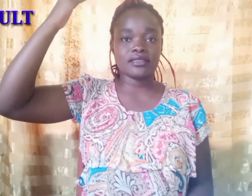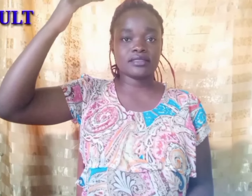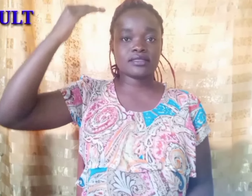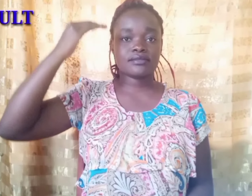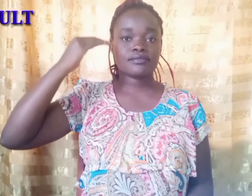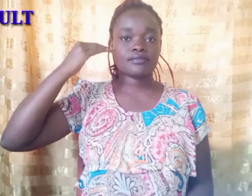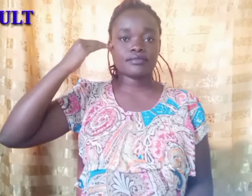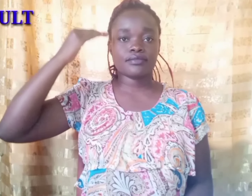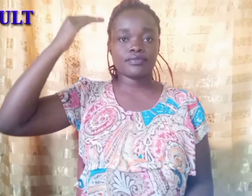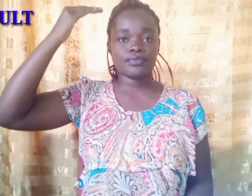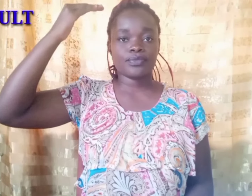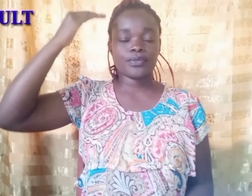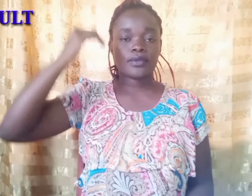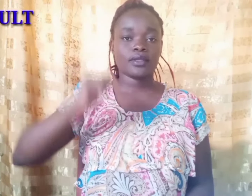Adult.